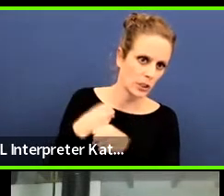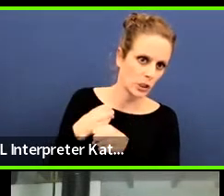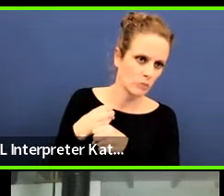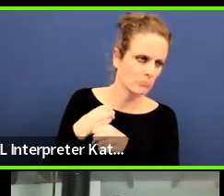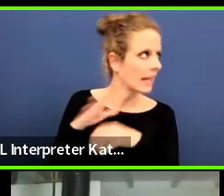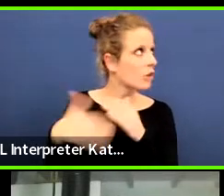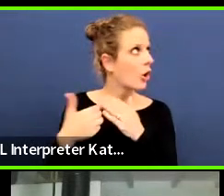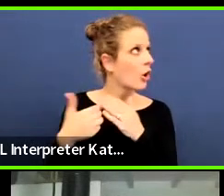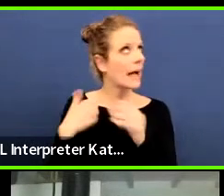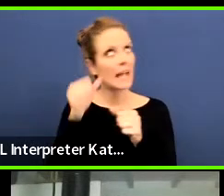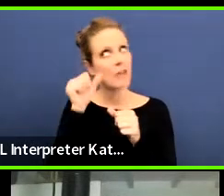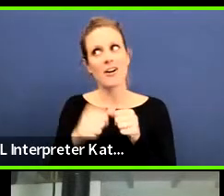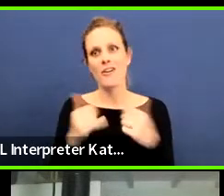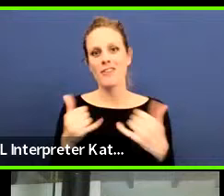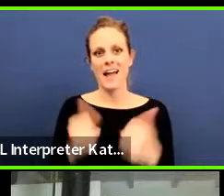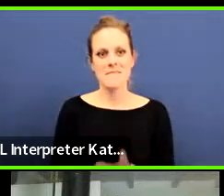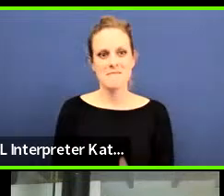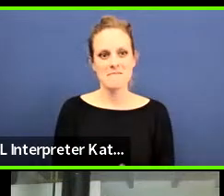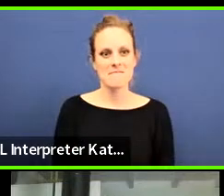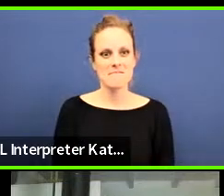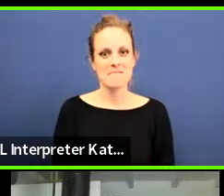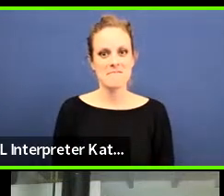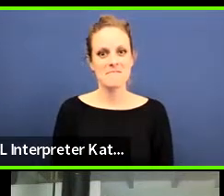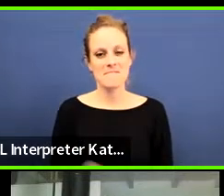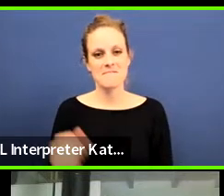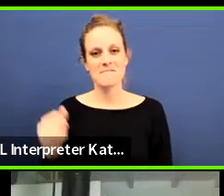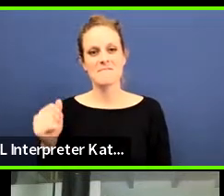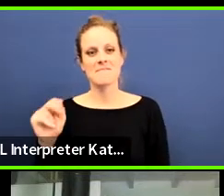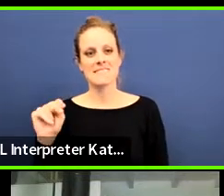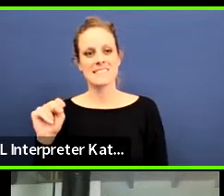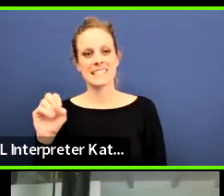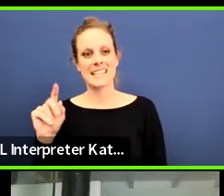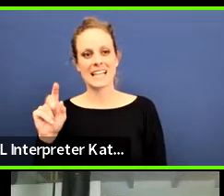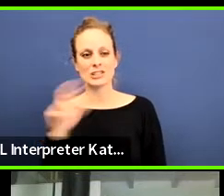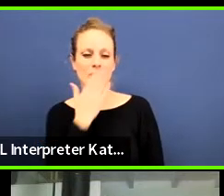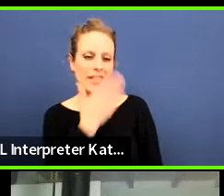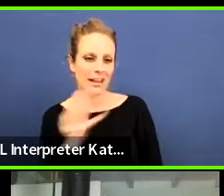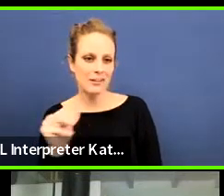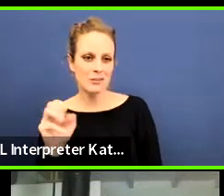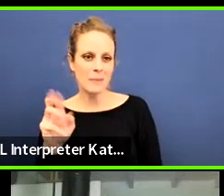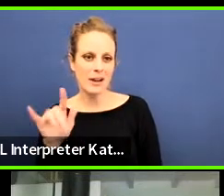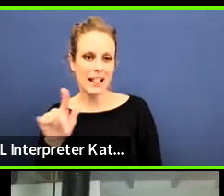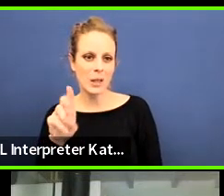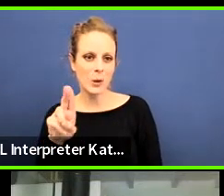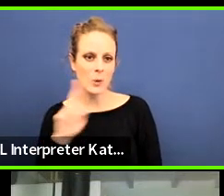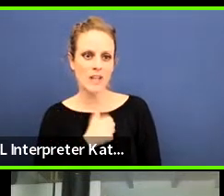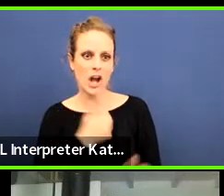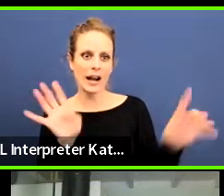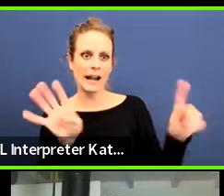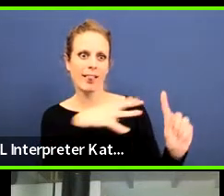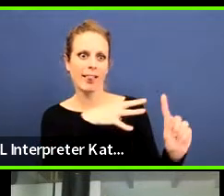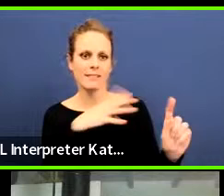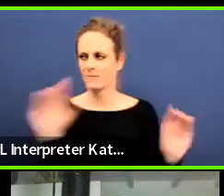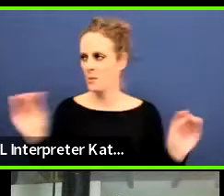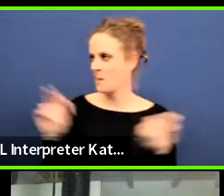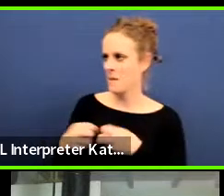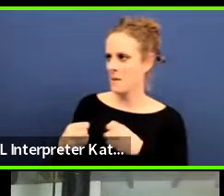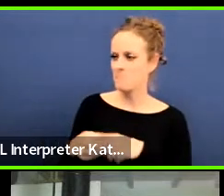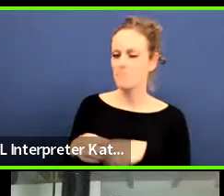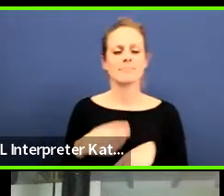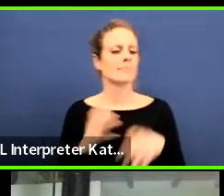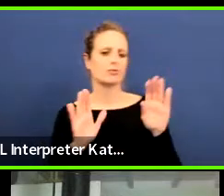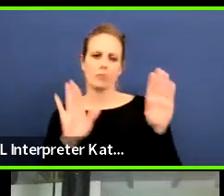recall at the moment. No, thank you, Mary Lou. I apologize for putting you on the spot, but No problem. that's great. And you know, I